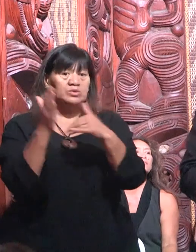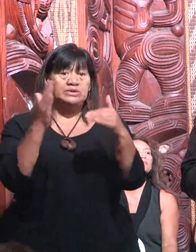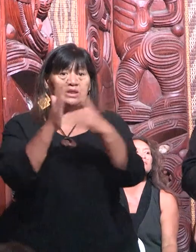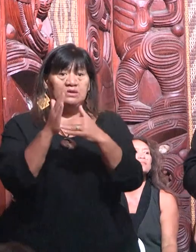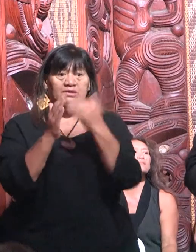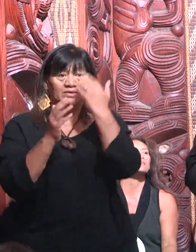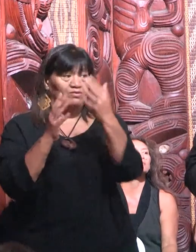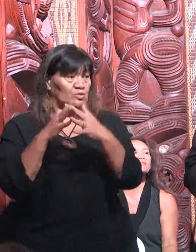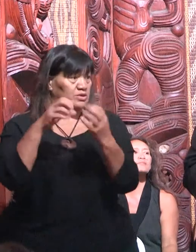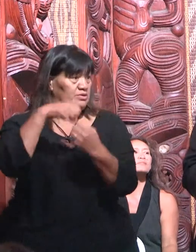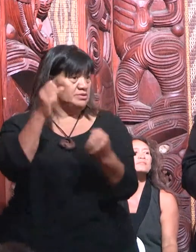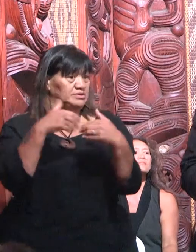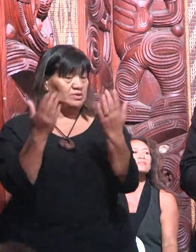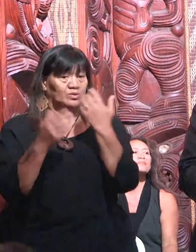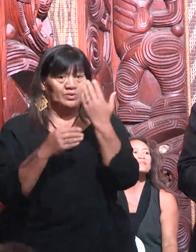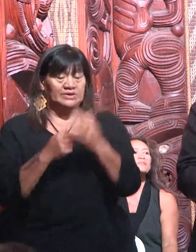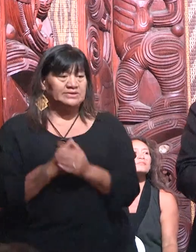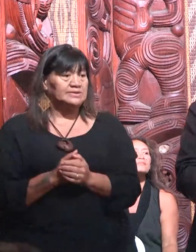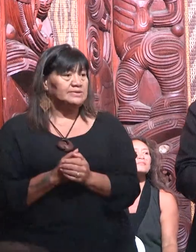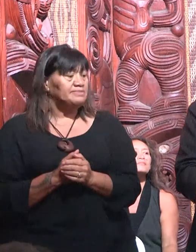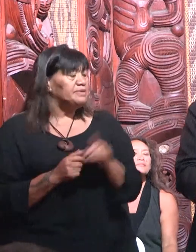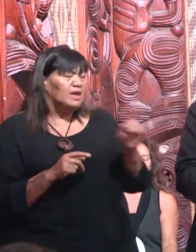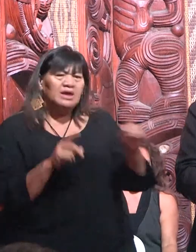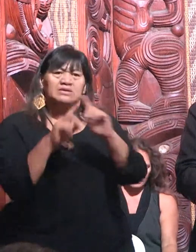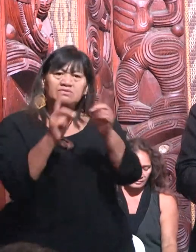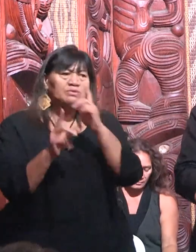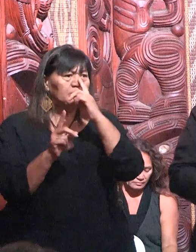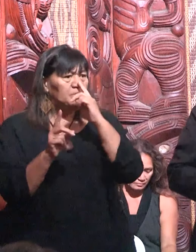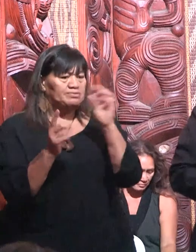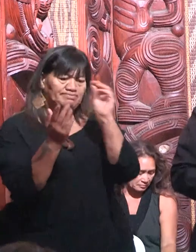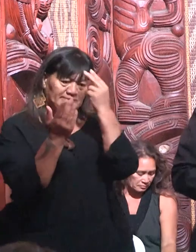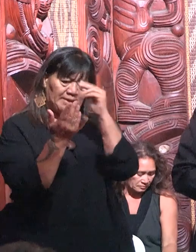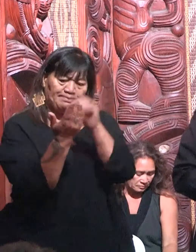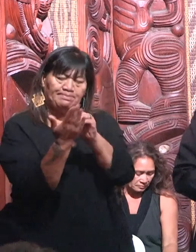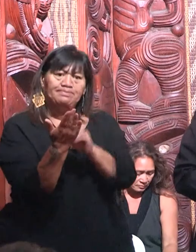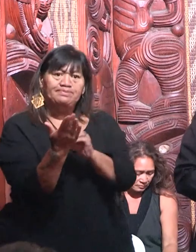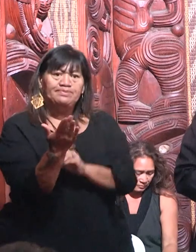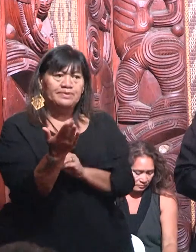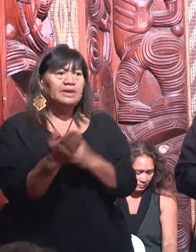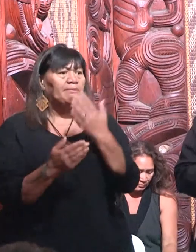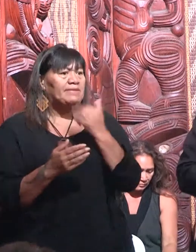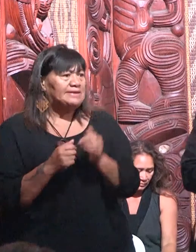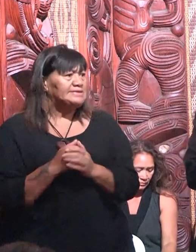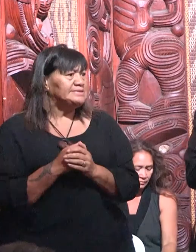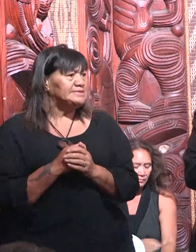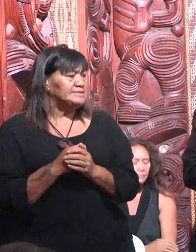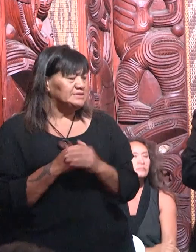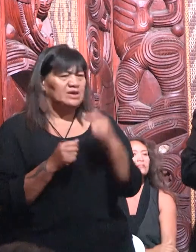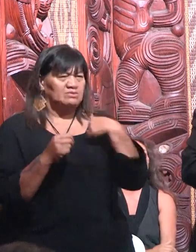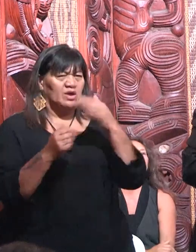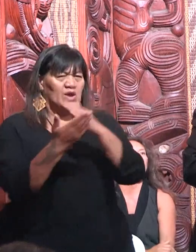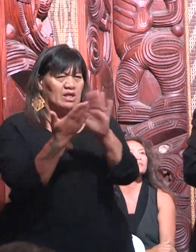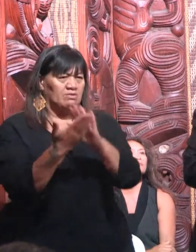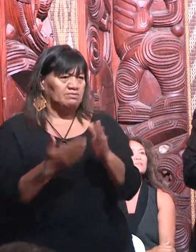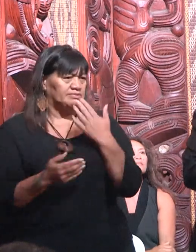Day. Now, there are persons designations that are mentioned there. Please allow me just to give the clarification